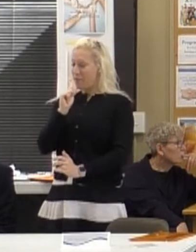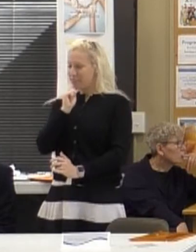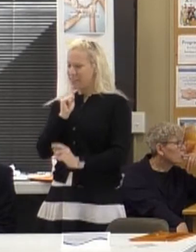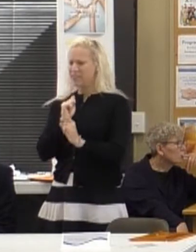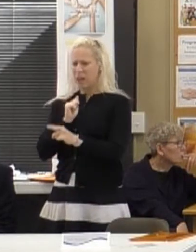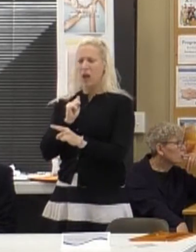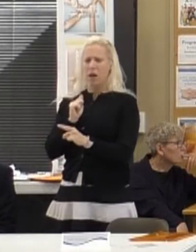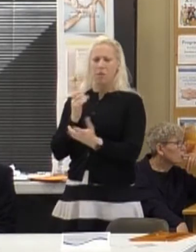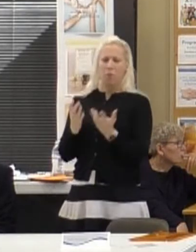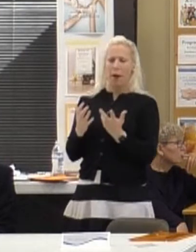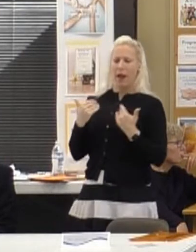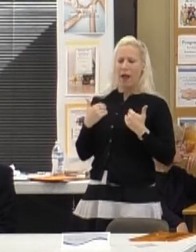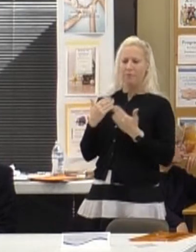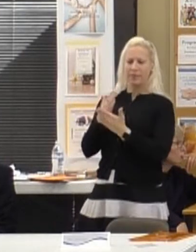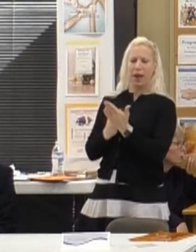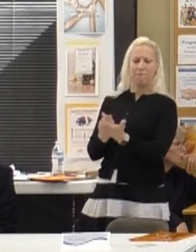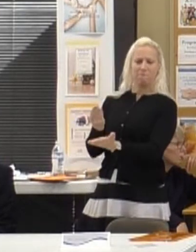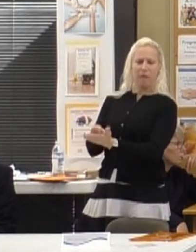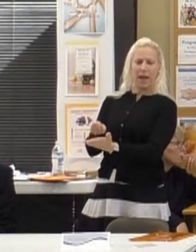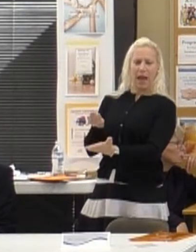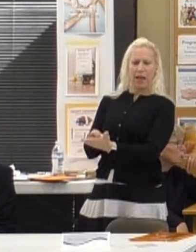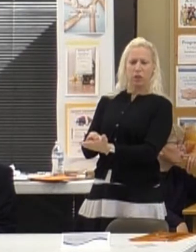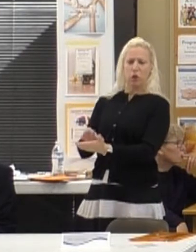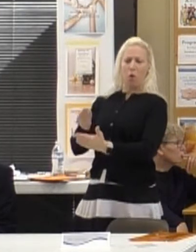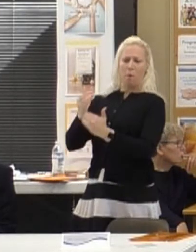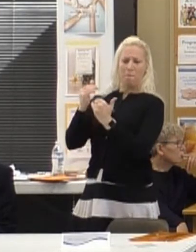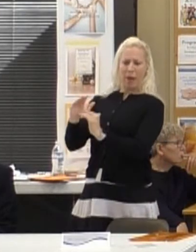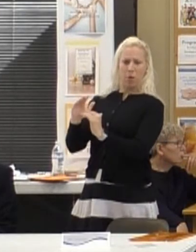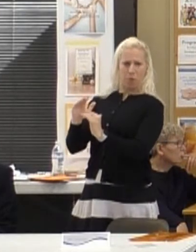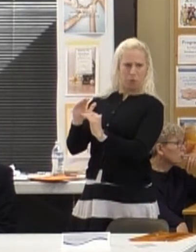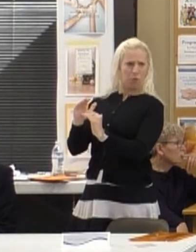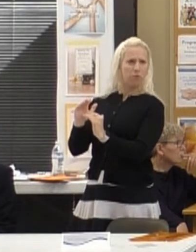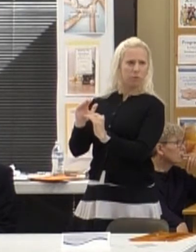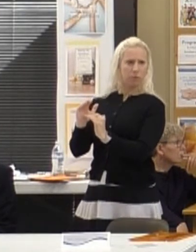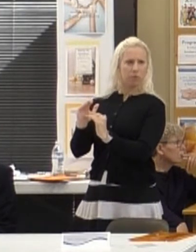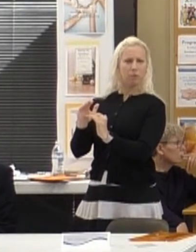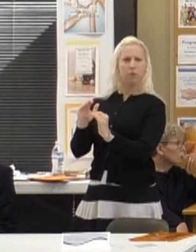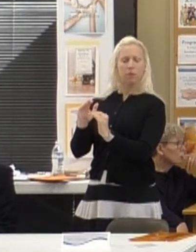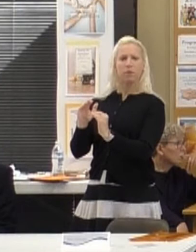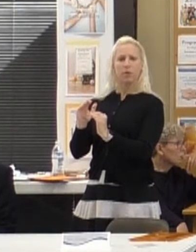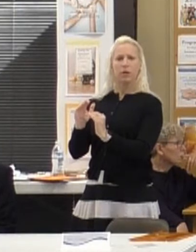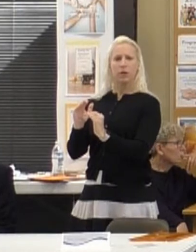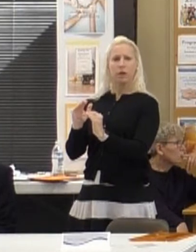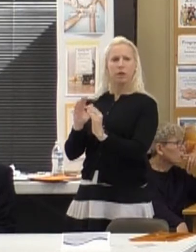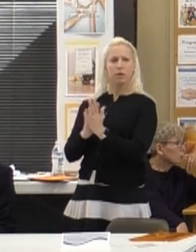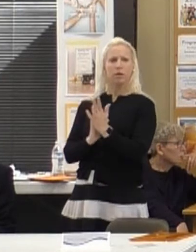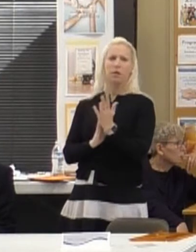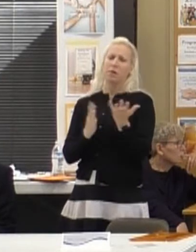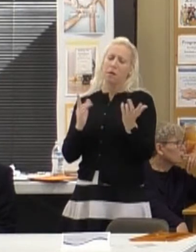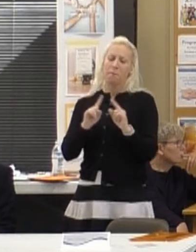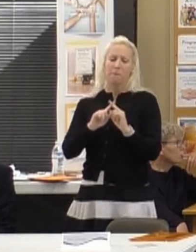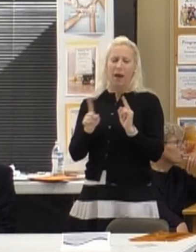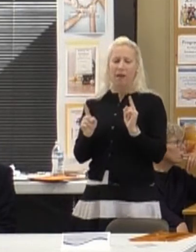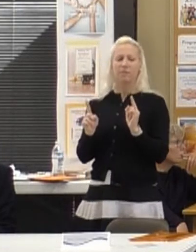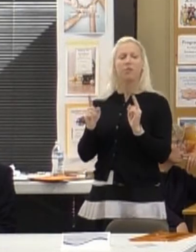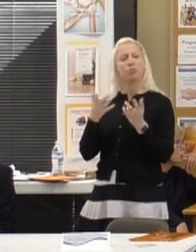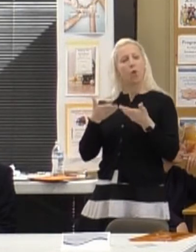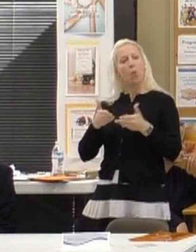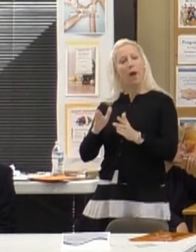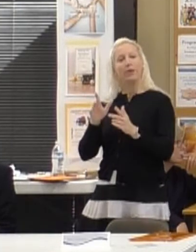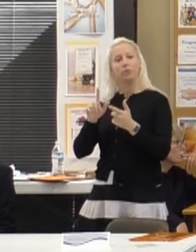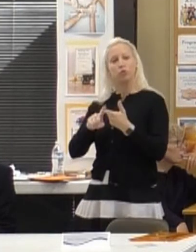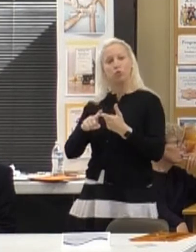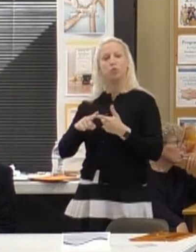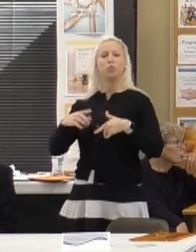At the state level. A person in private practice, you may have some financial limitations,